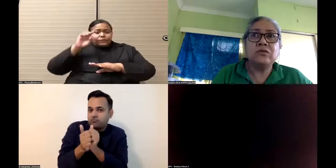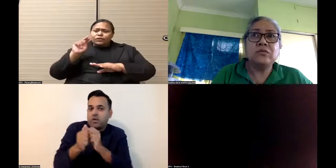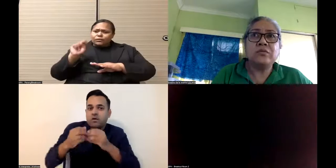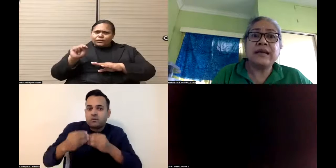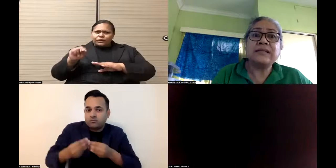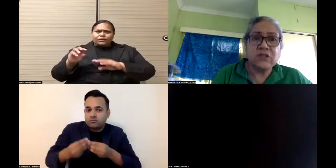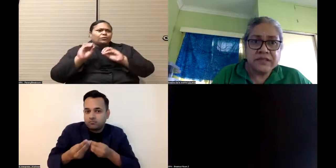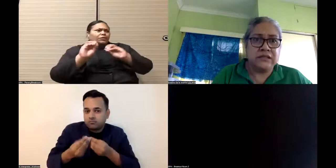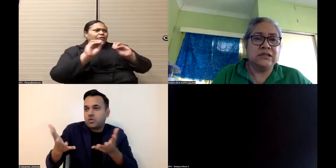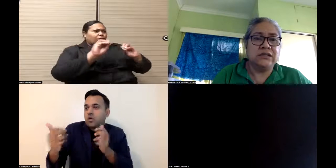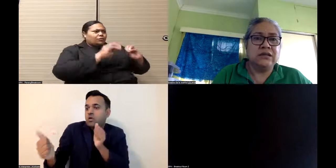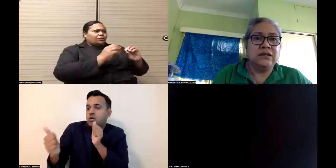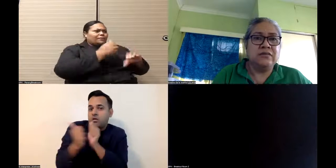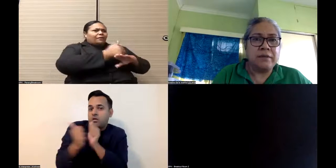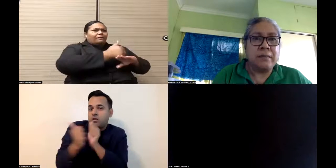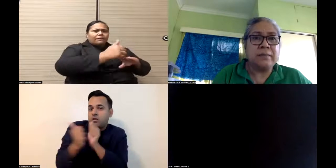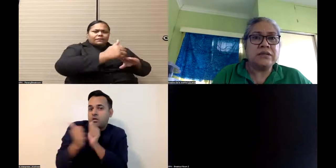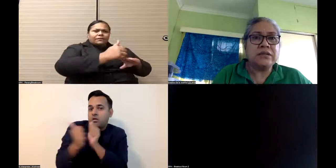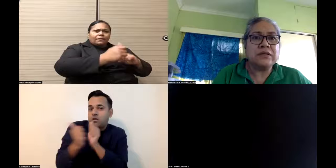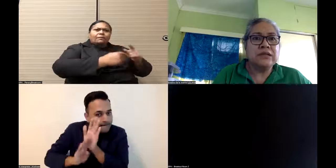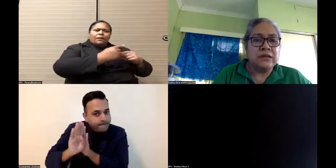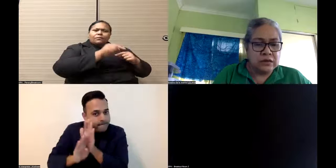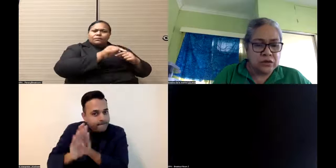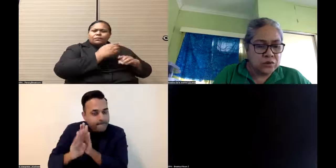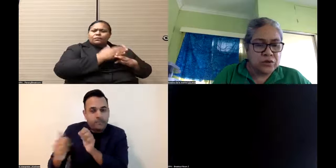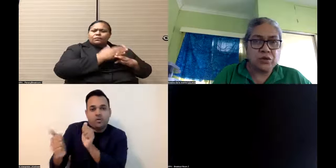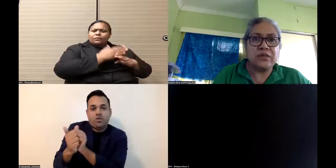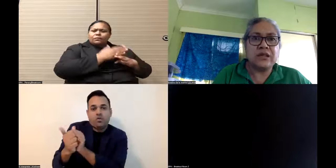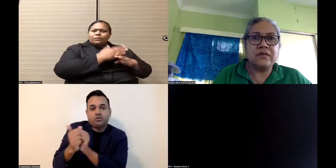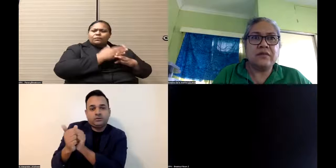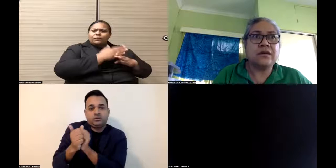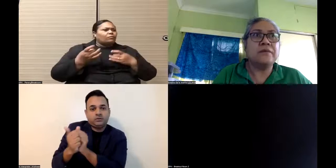to provide services for their members. So